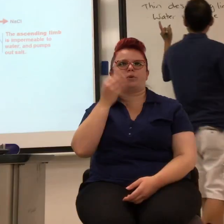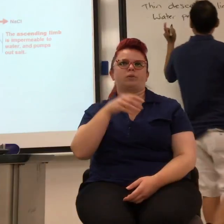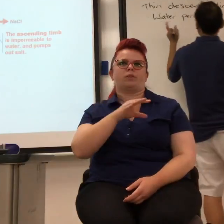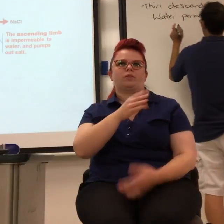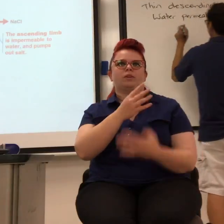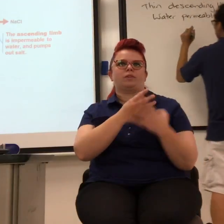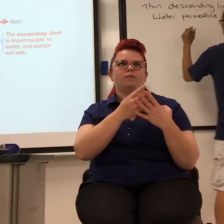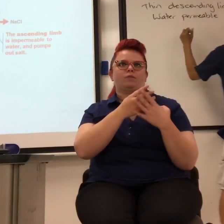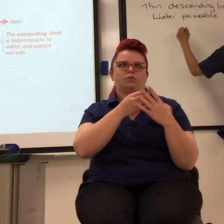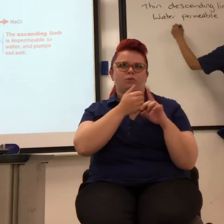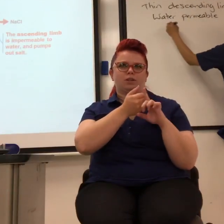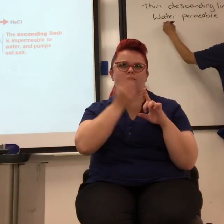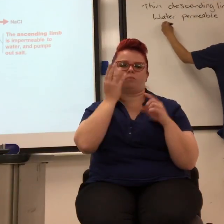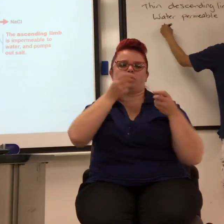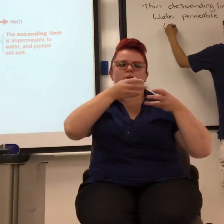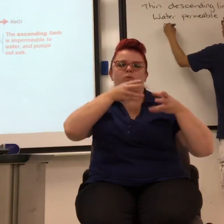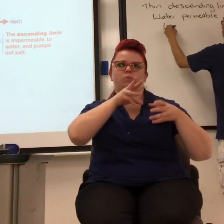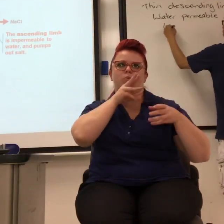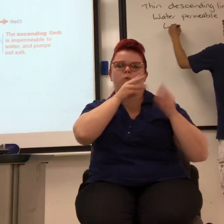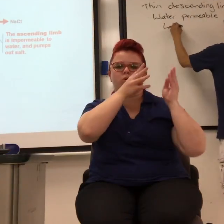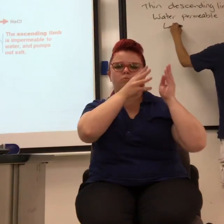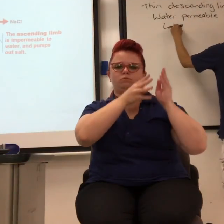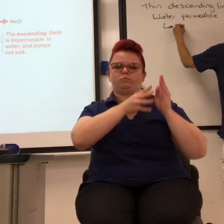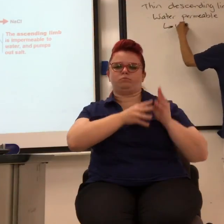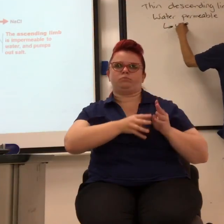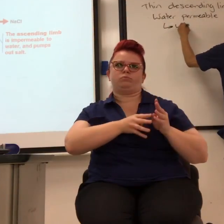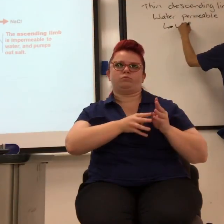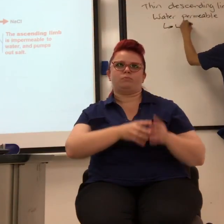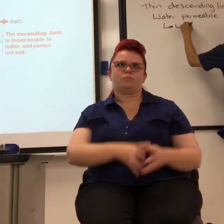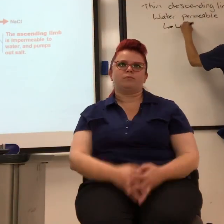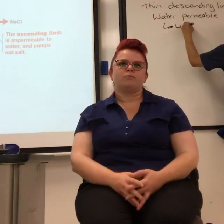The thin descending limb is water permeable.